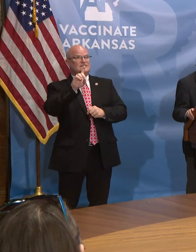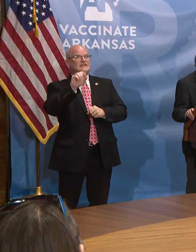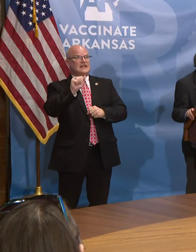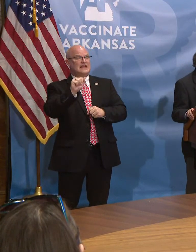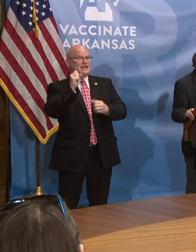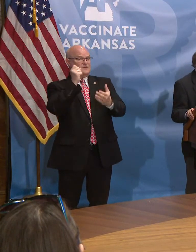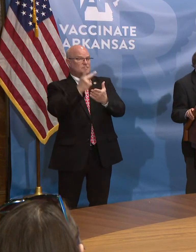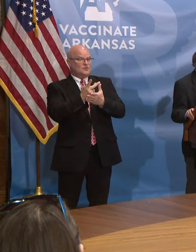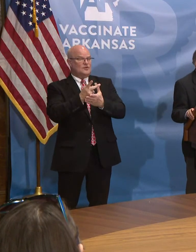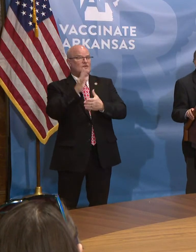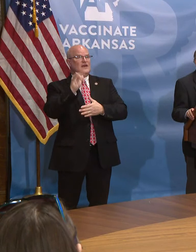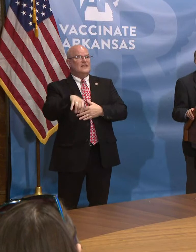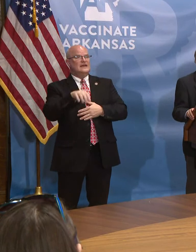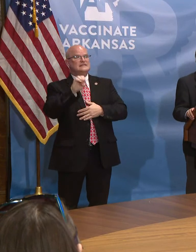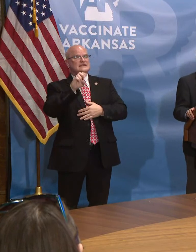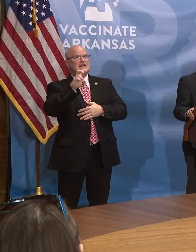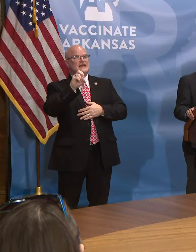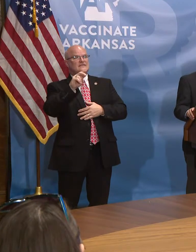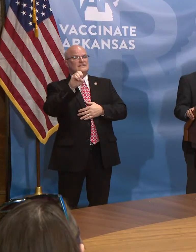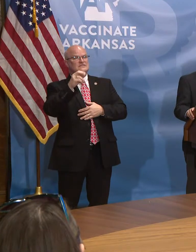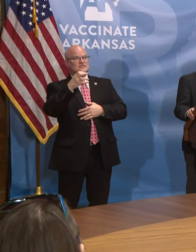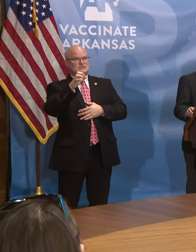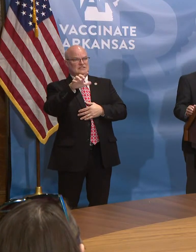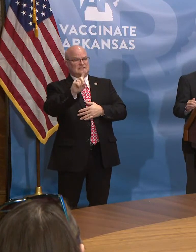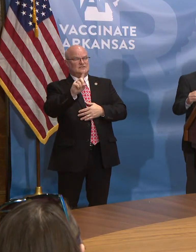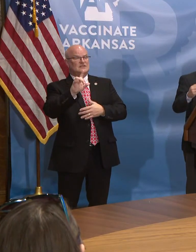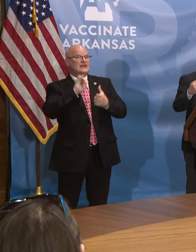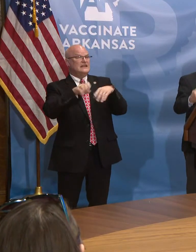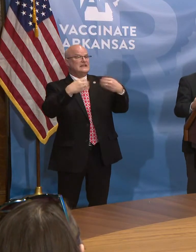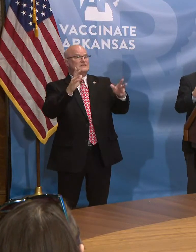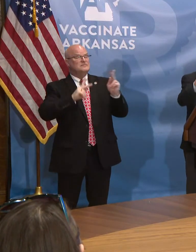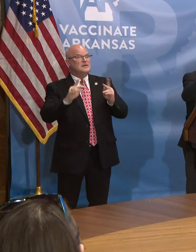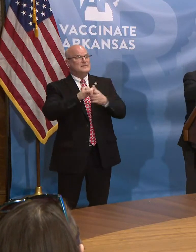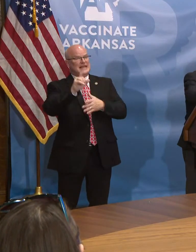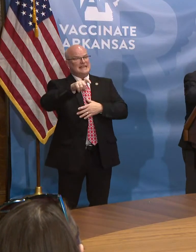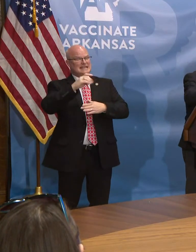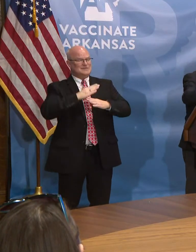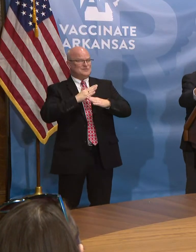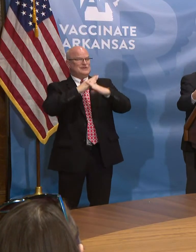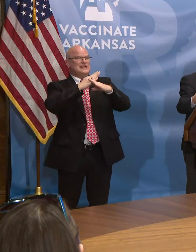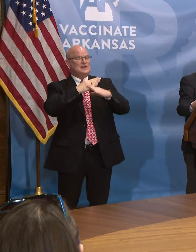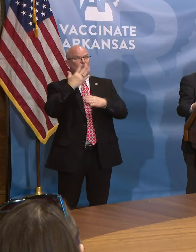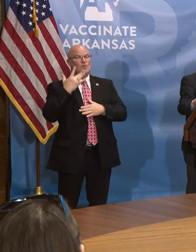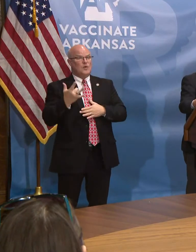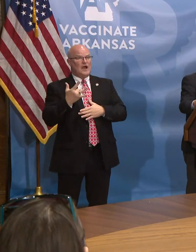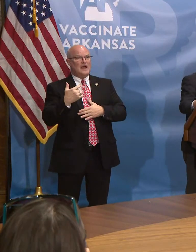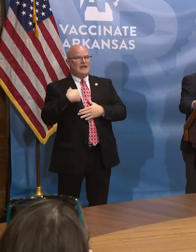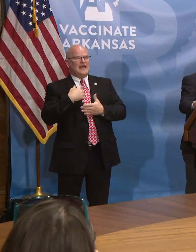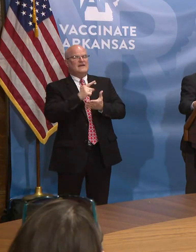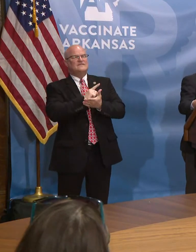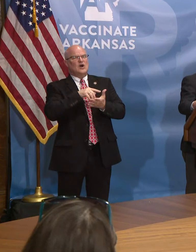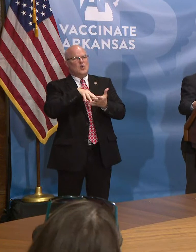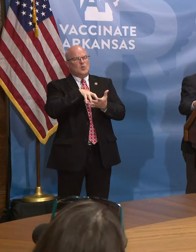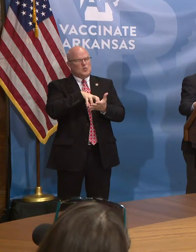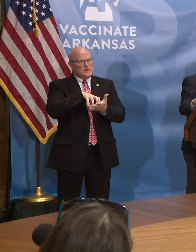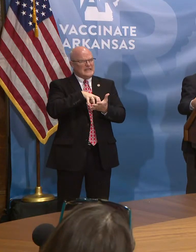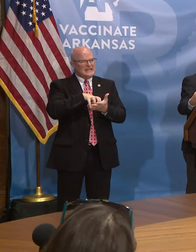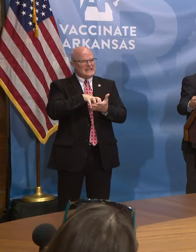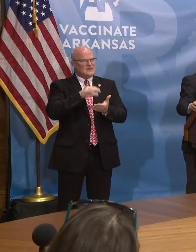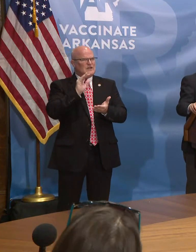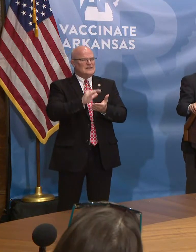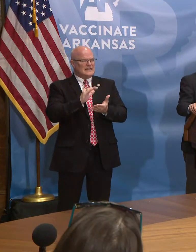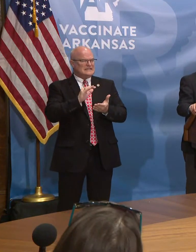EUA approved, and that's Evusheld. This is given to individuals that need protection because they have a weakened or a